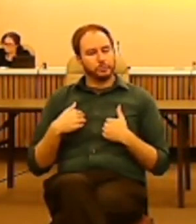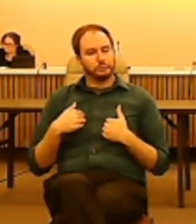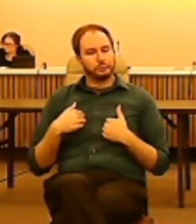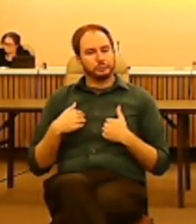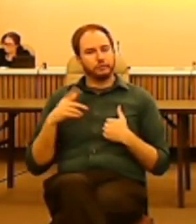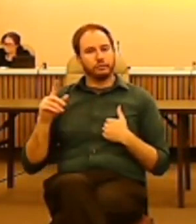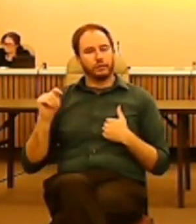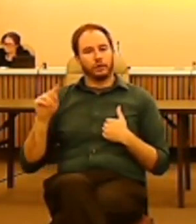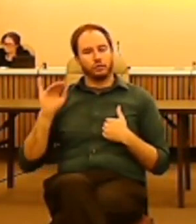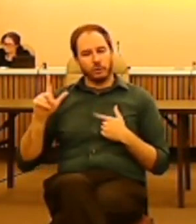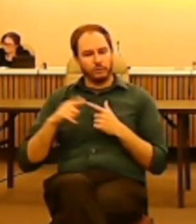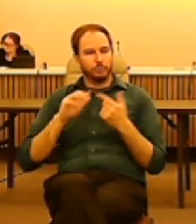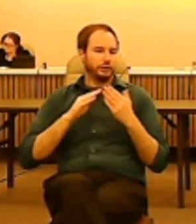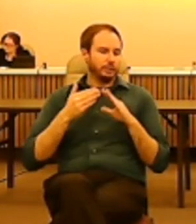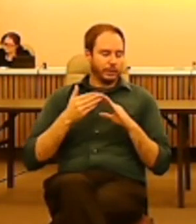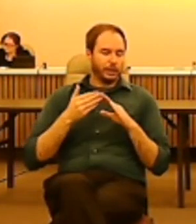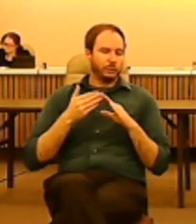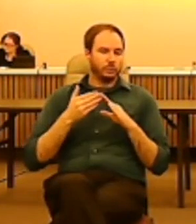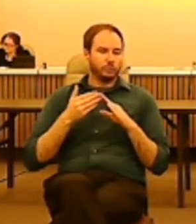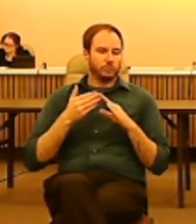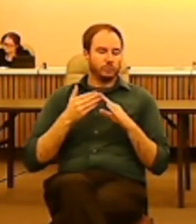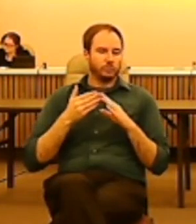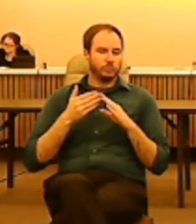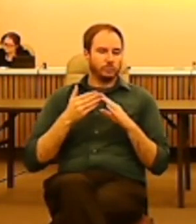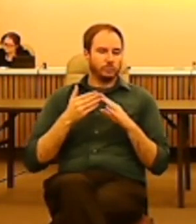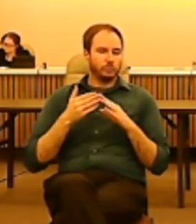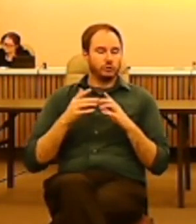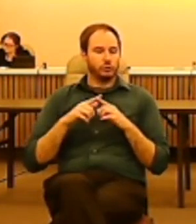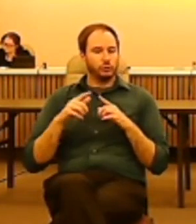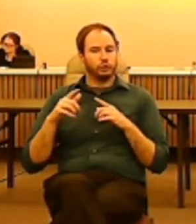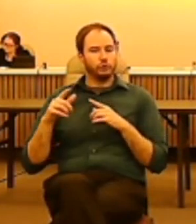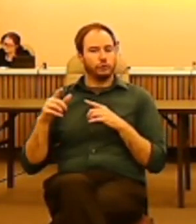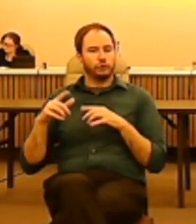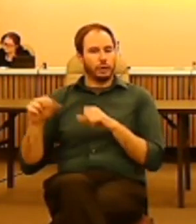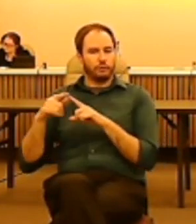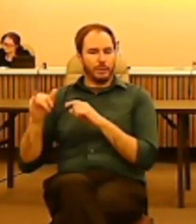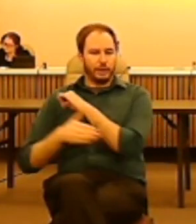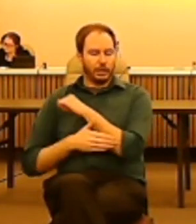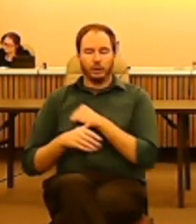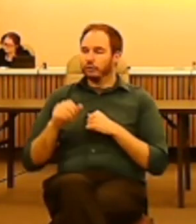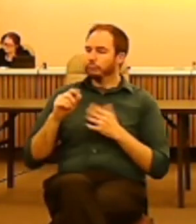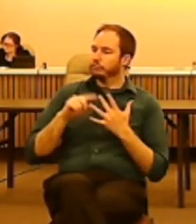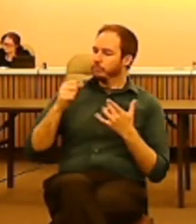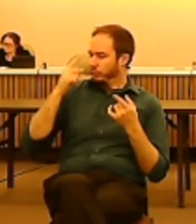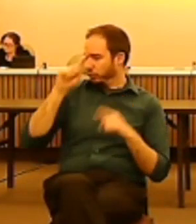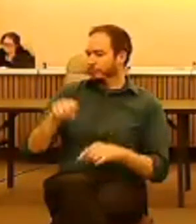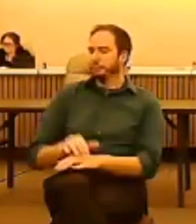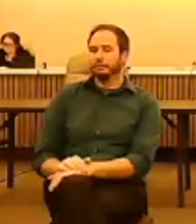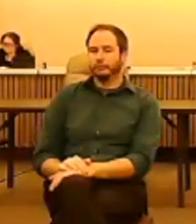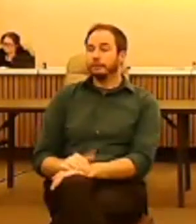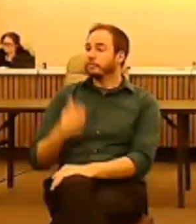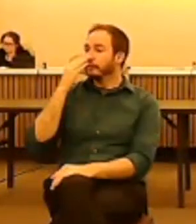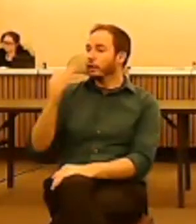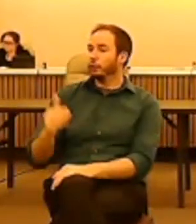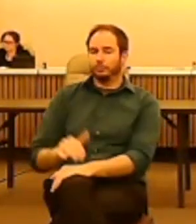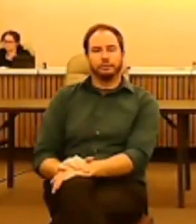the trail from the town who kind of adopt it from the county. Yep. Agreed. Okay, thank